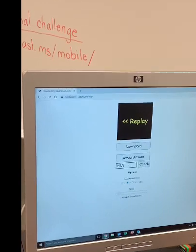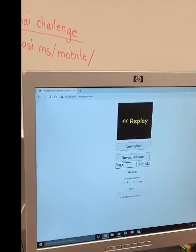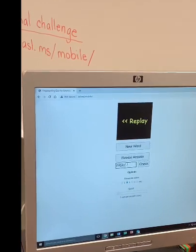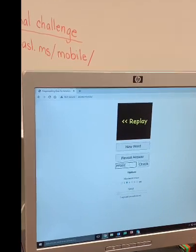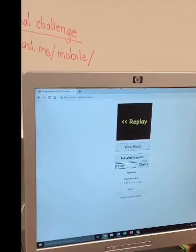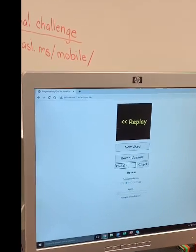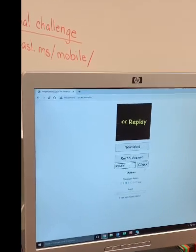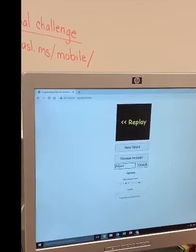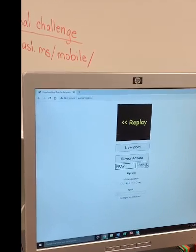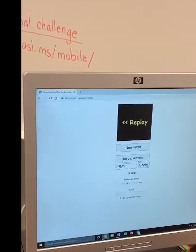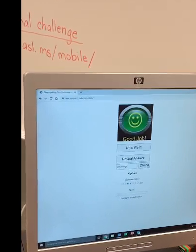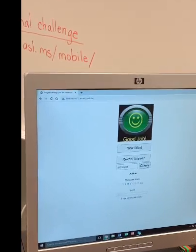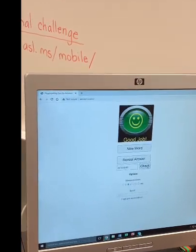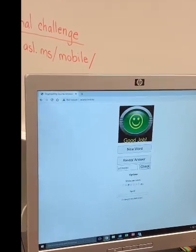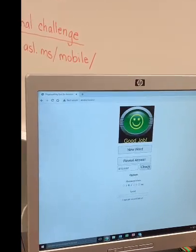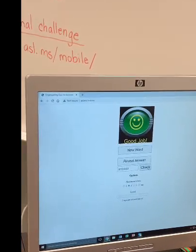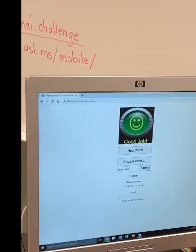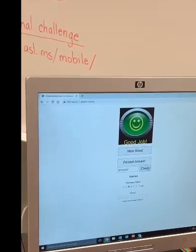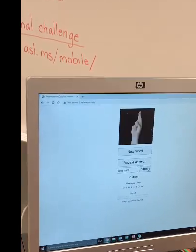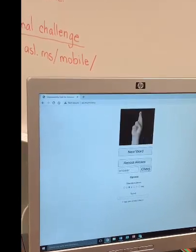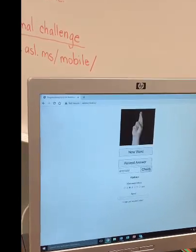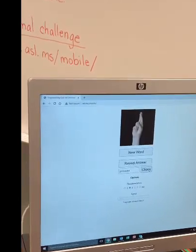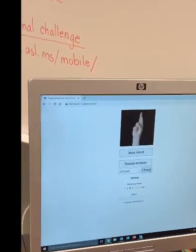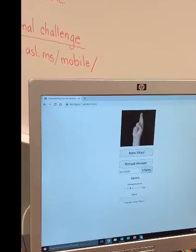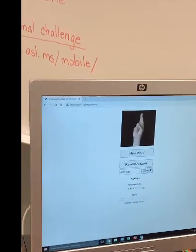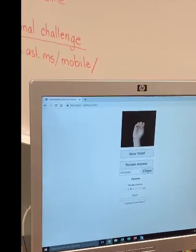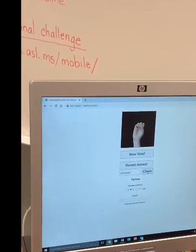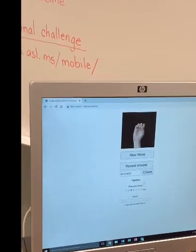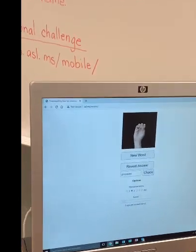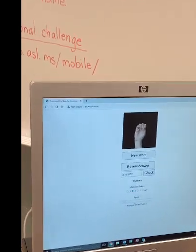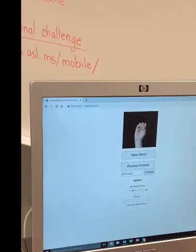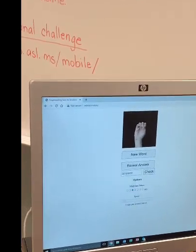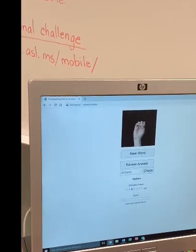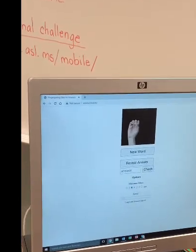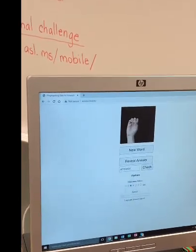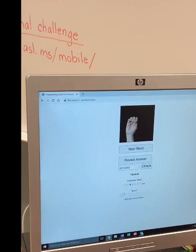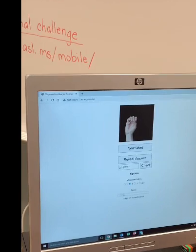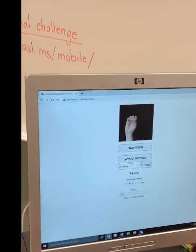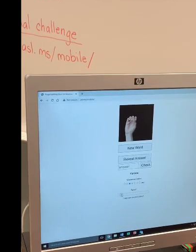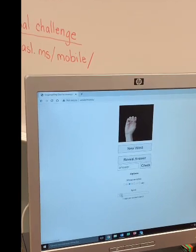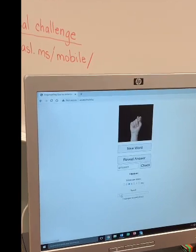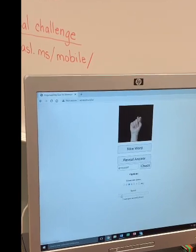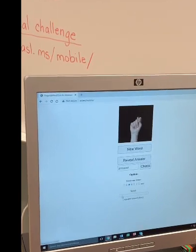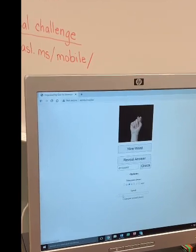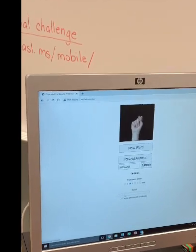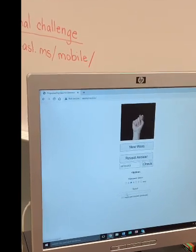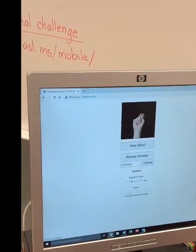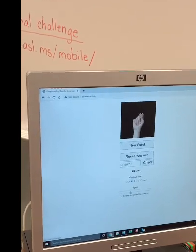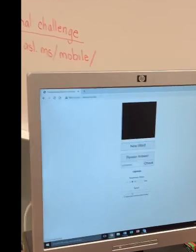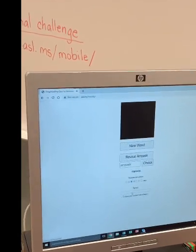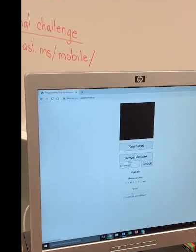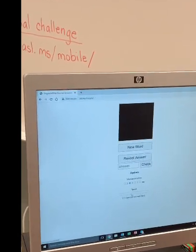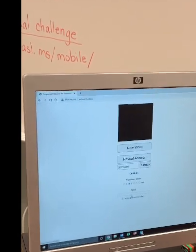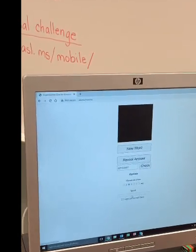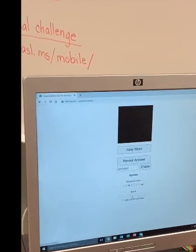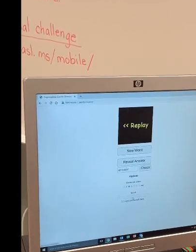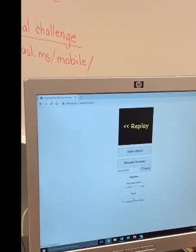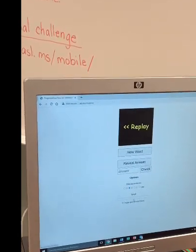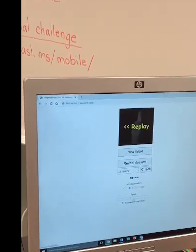P-R-A-Y. Check. Pray. Okay? So then if I want to do a challenge, I could make it really fast,